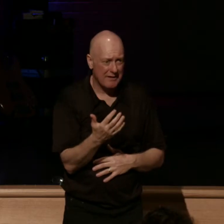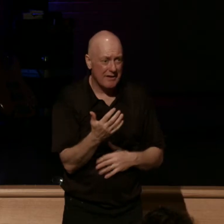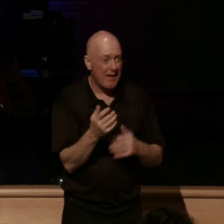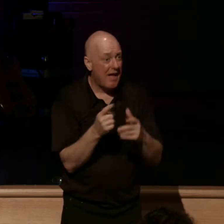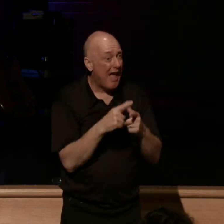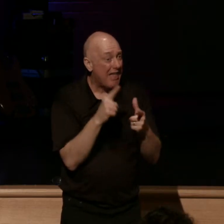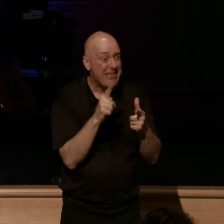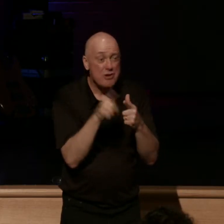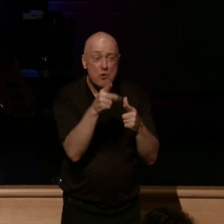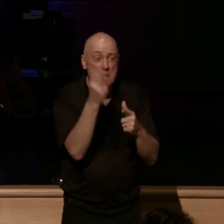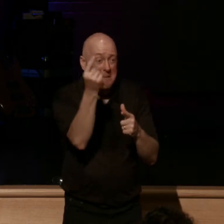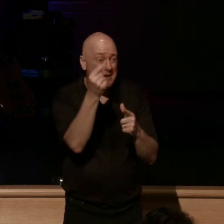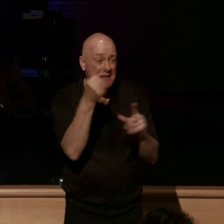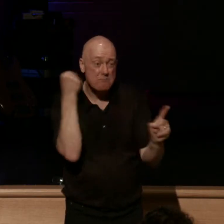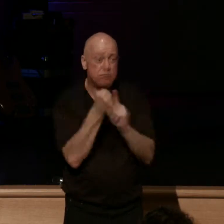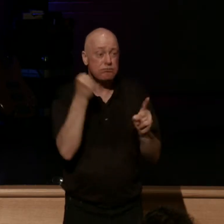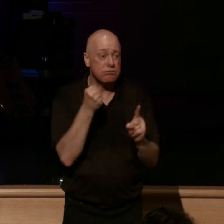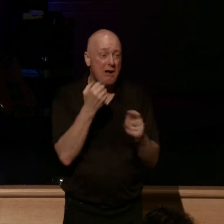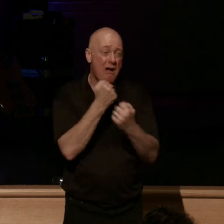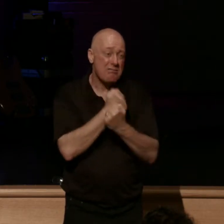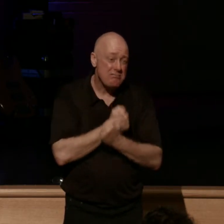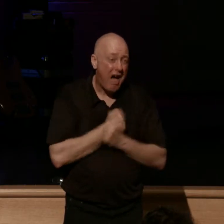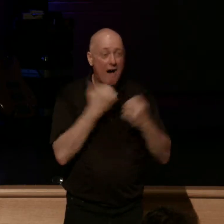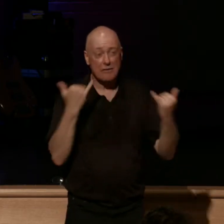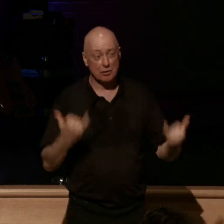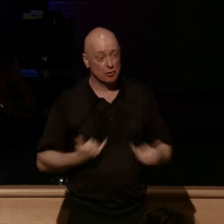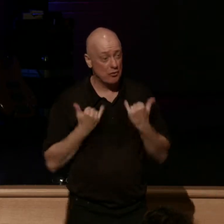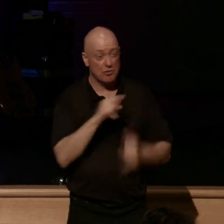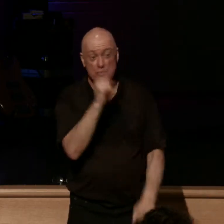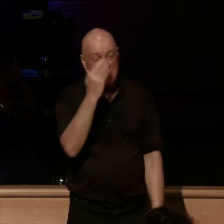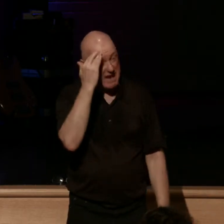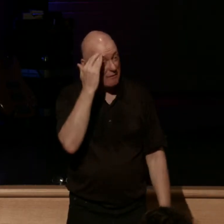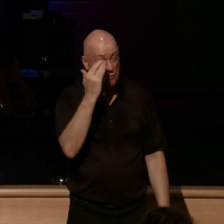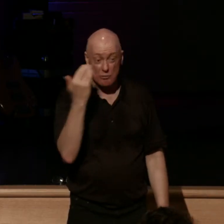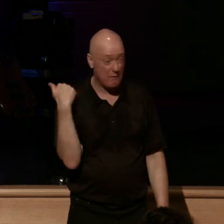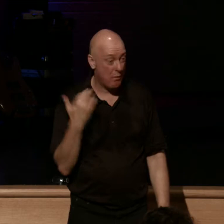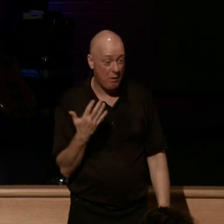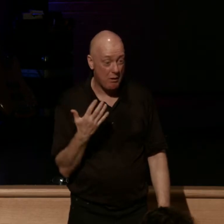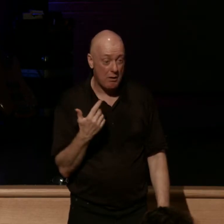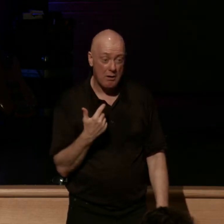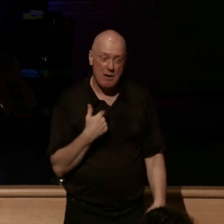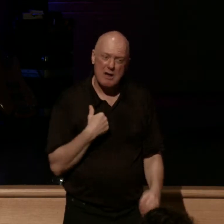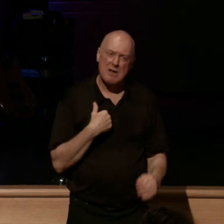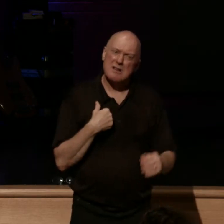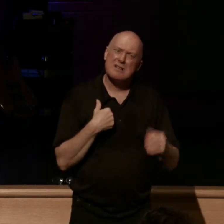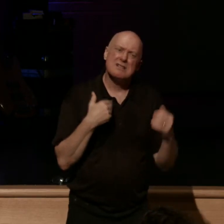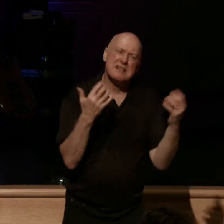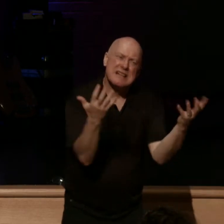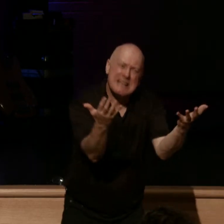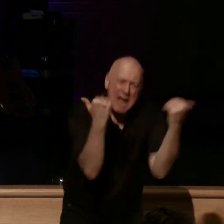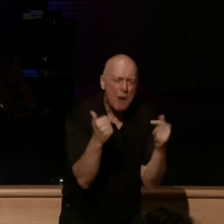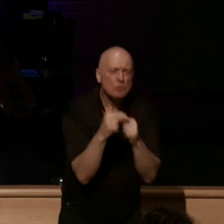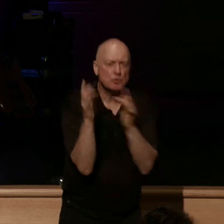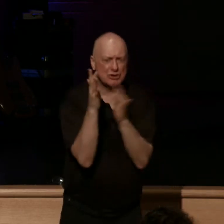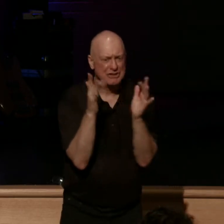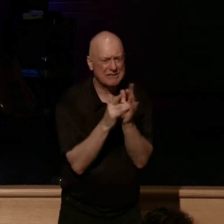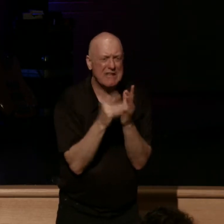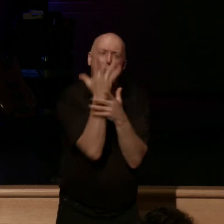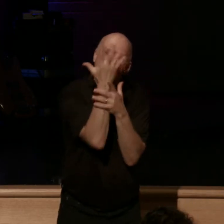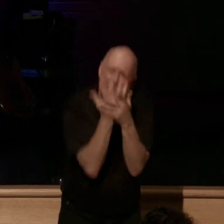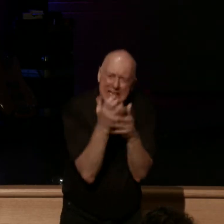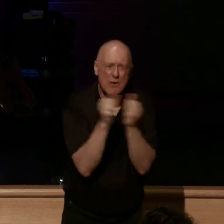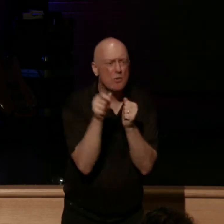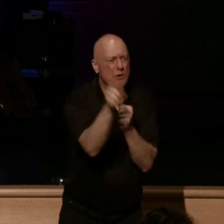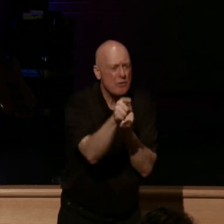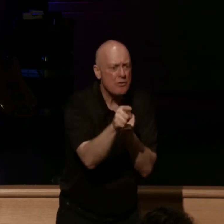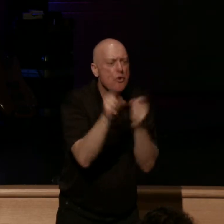gives you love and joy that you've never known. I urge you to come to Jesus. I plead with